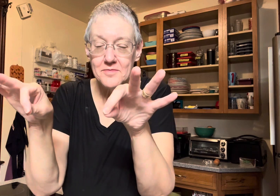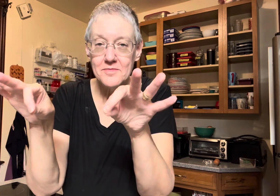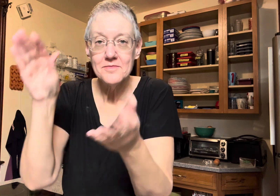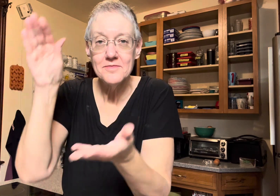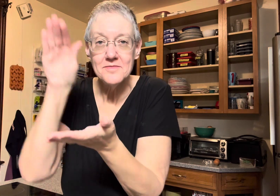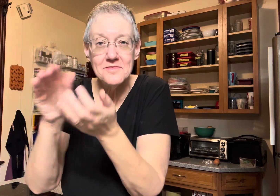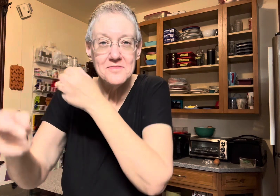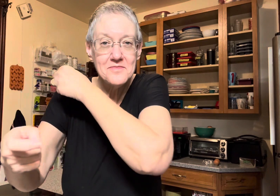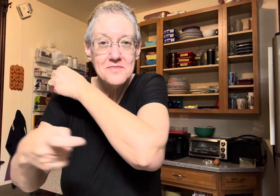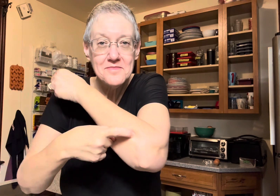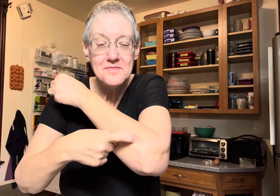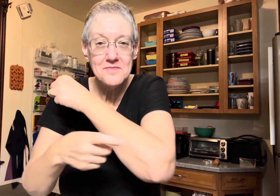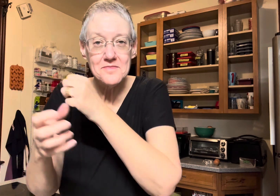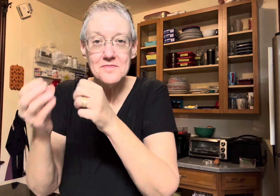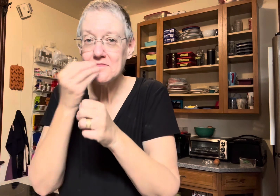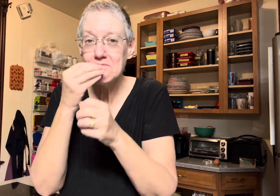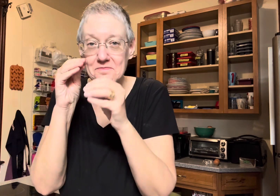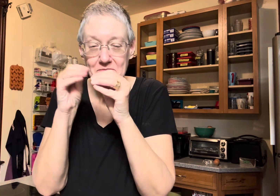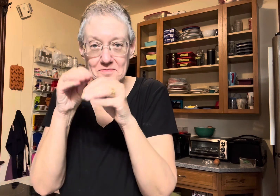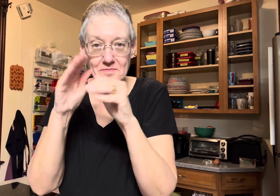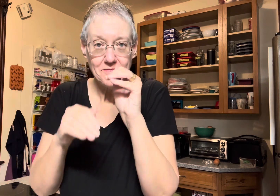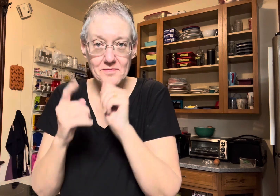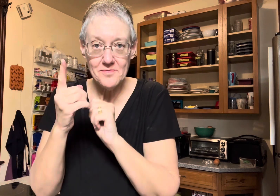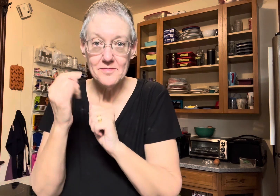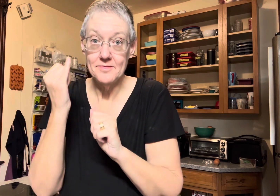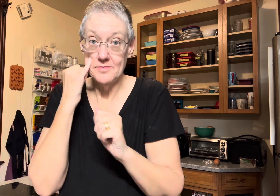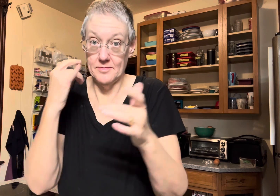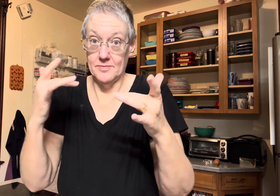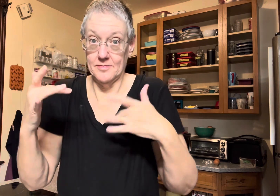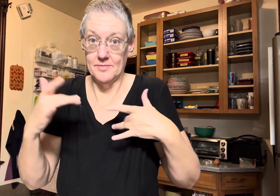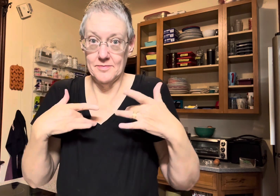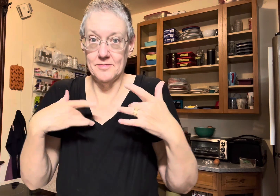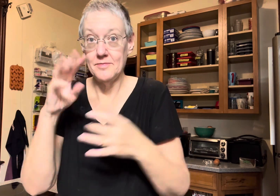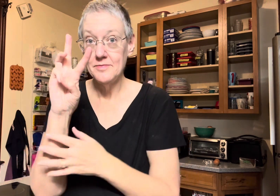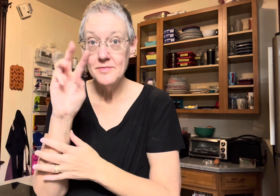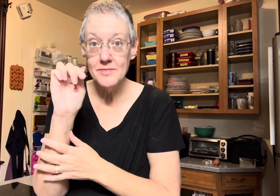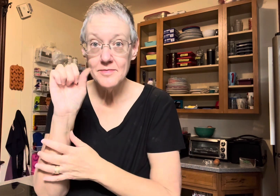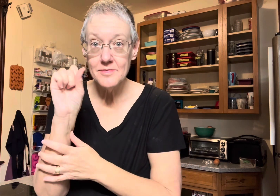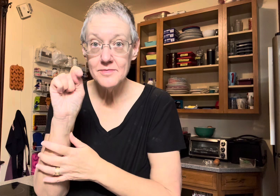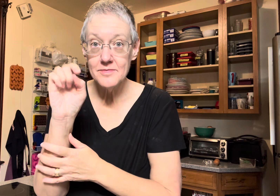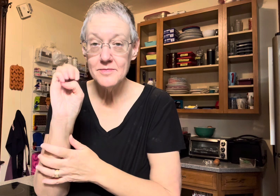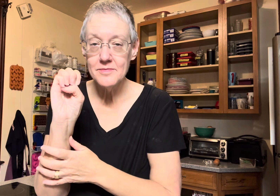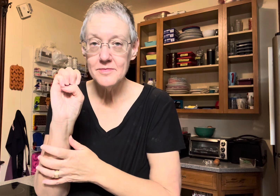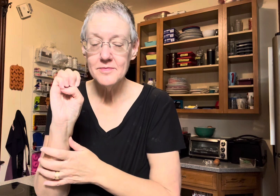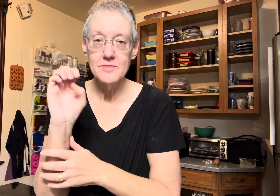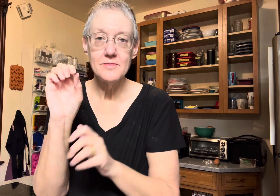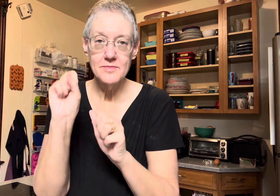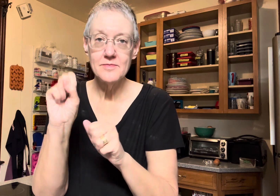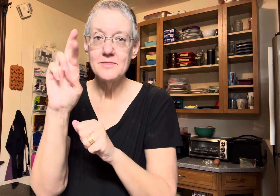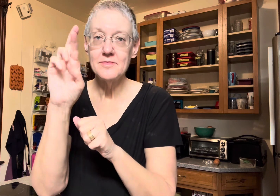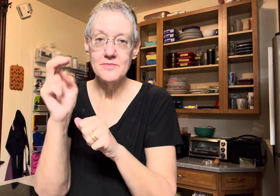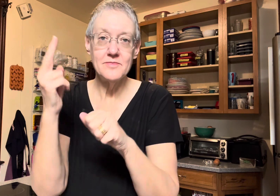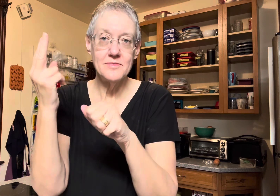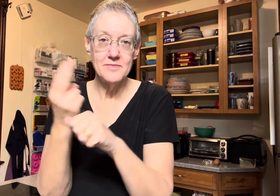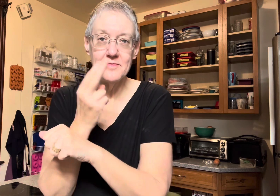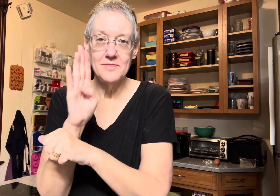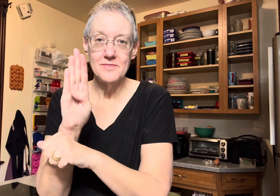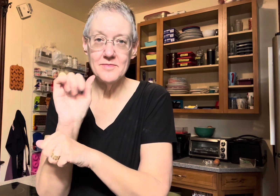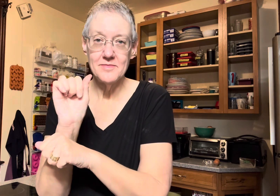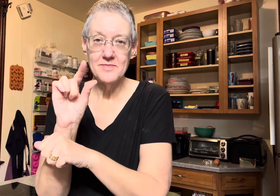I prefer to put them in baggies because it's less tempting to eat more than one. But if you're concerned about waste, you can always reuse the